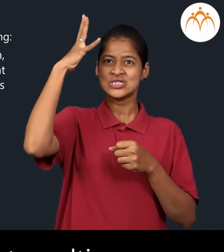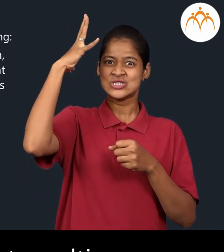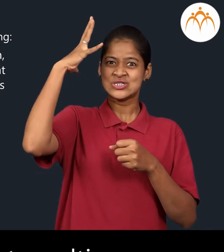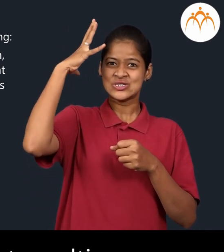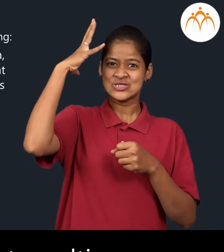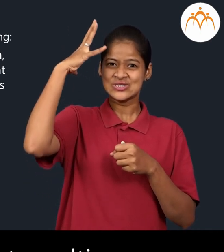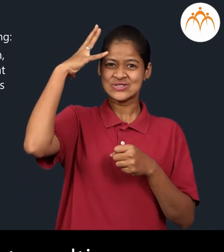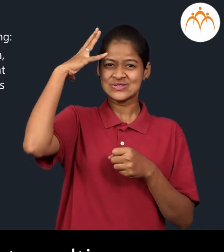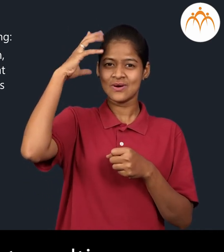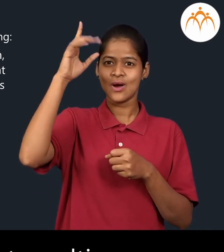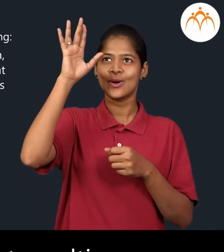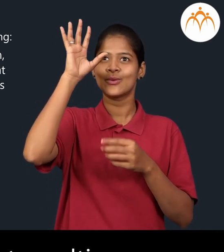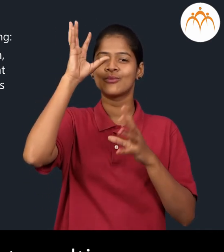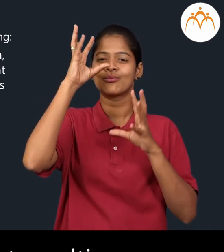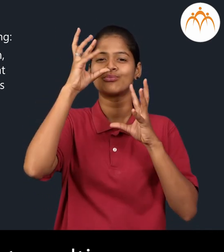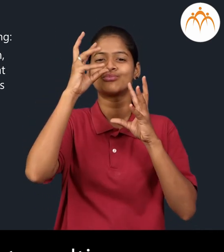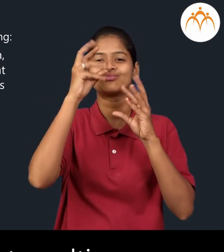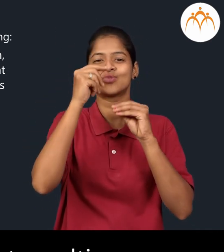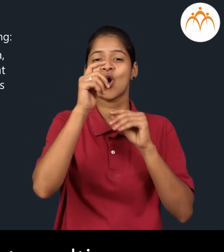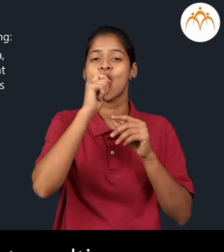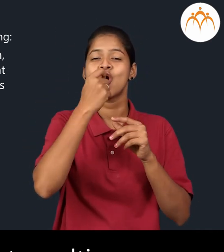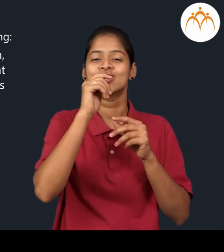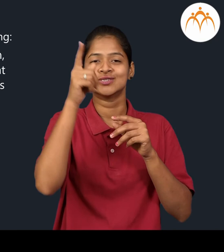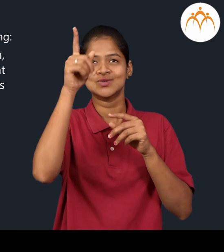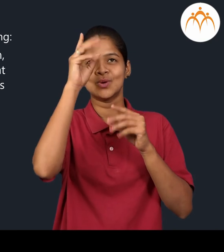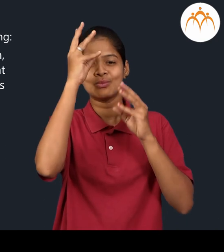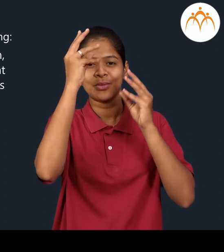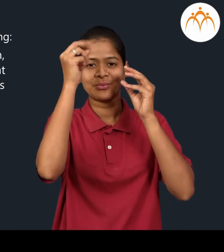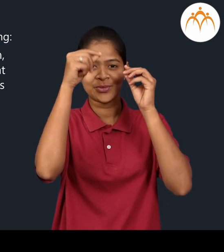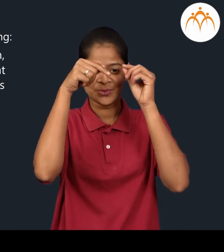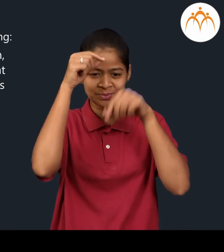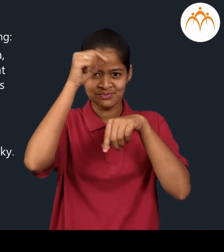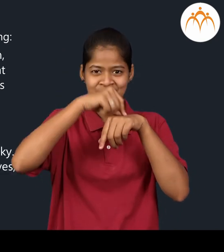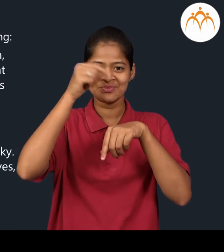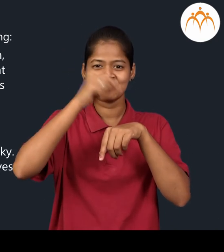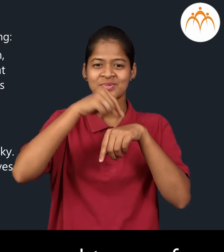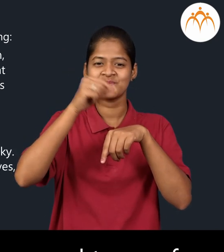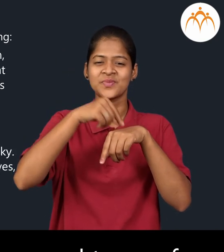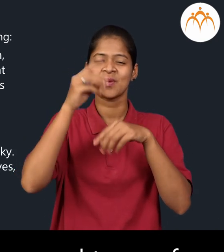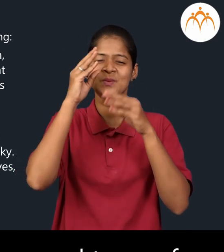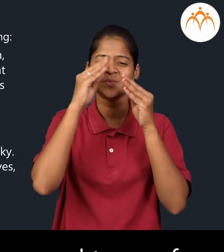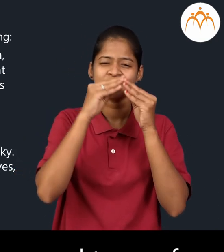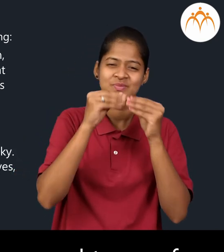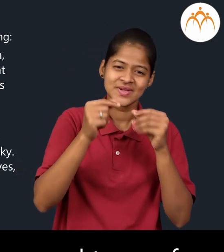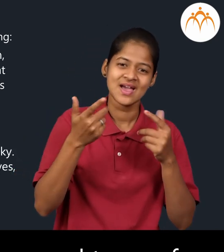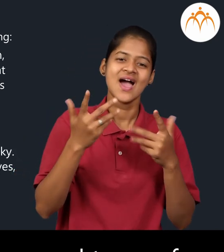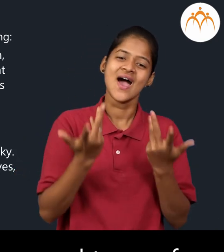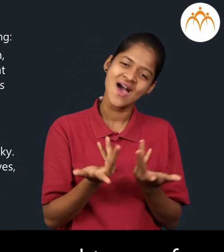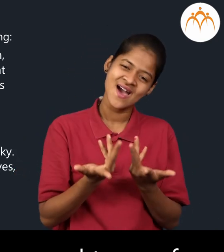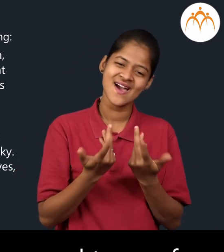the chocolate starts melting. Or, there are